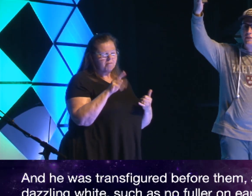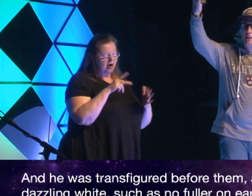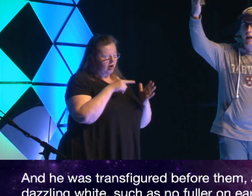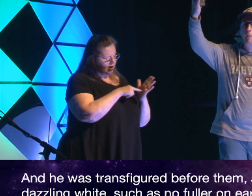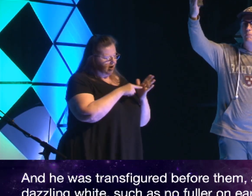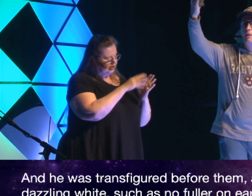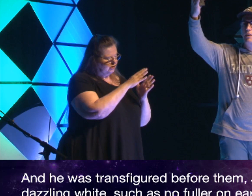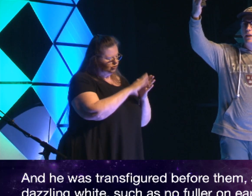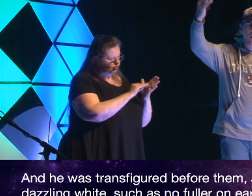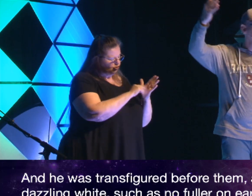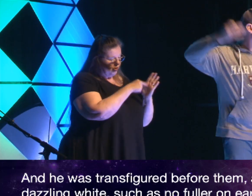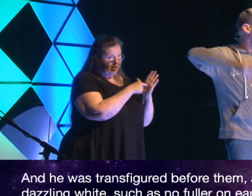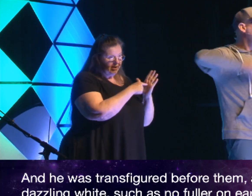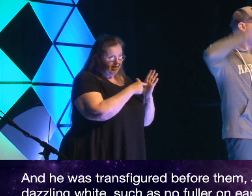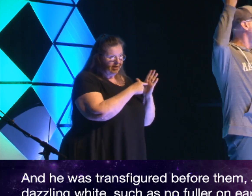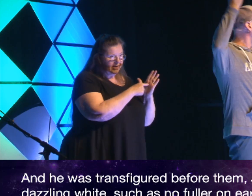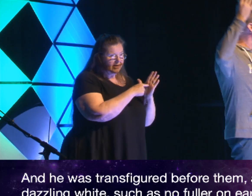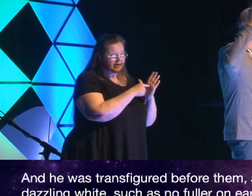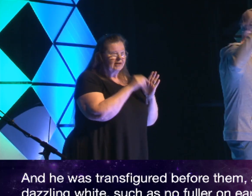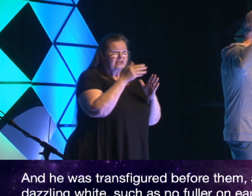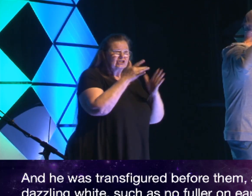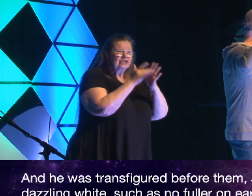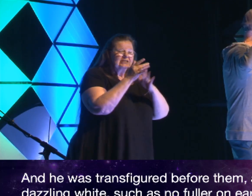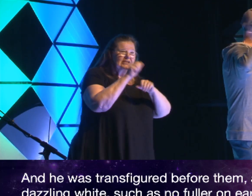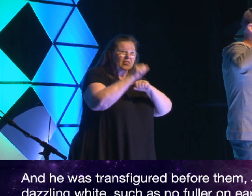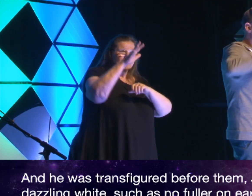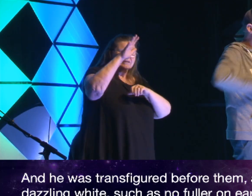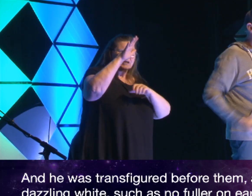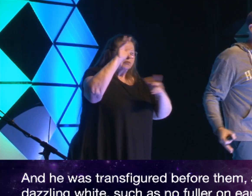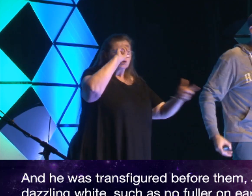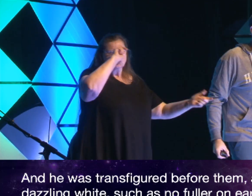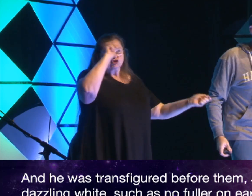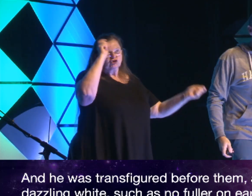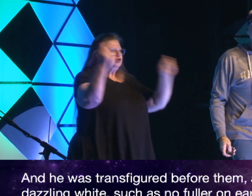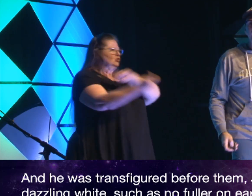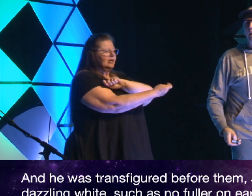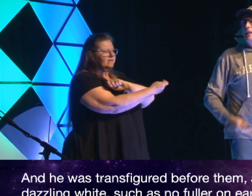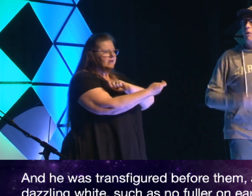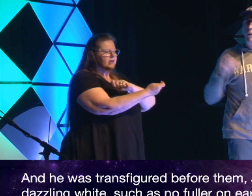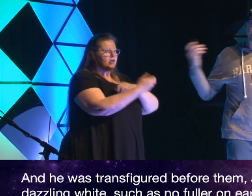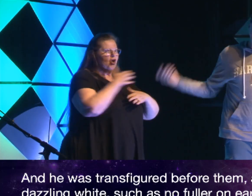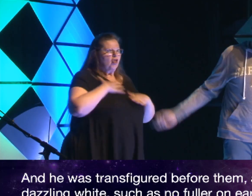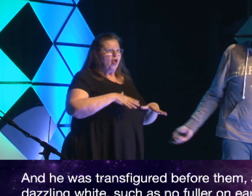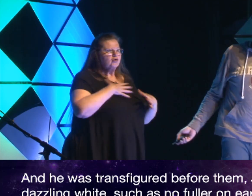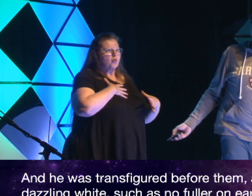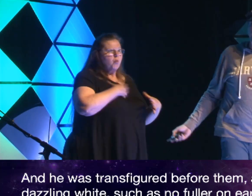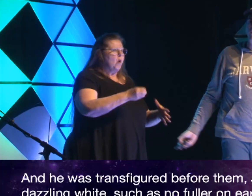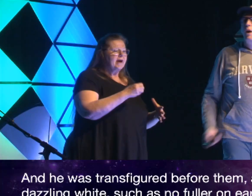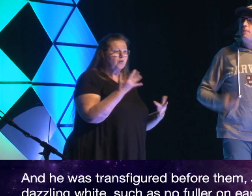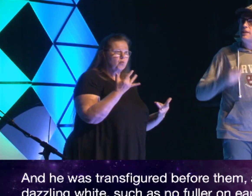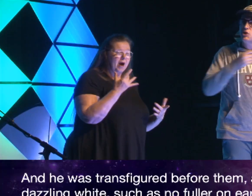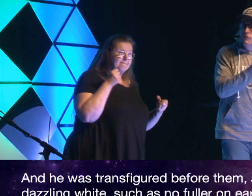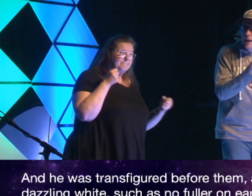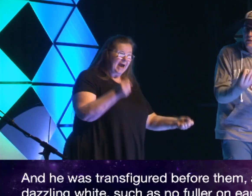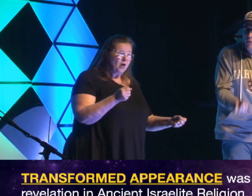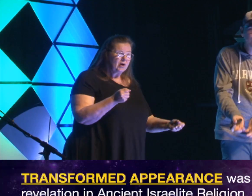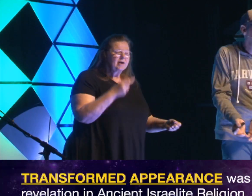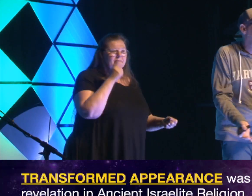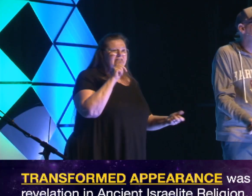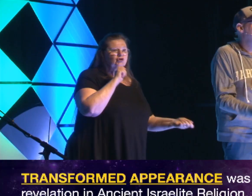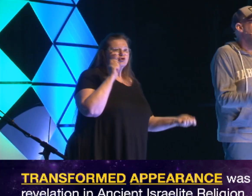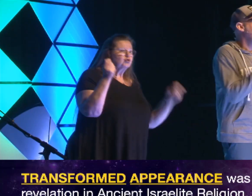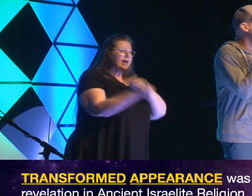on a mountaintop, and all of a sudden he's kind of transfigured, and his clothes become white. Now, why is this so powerful? Because